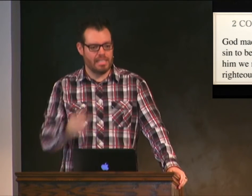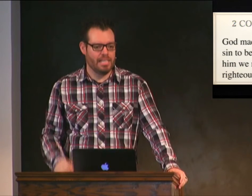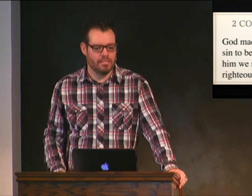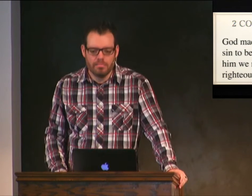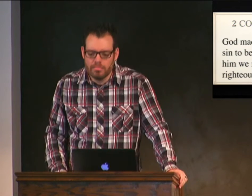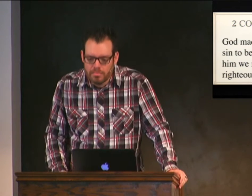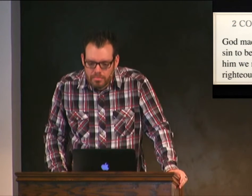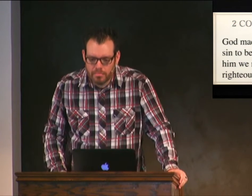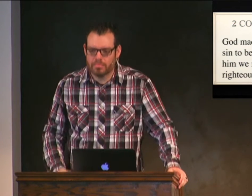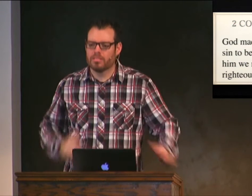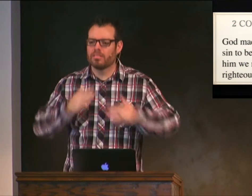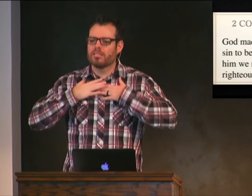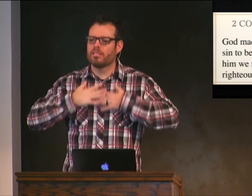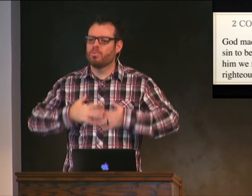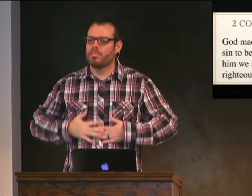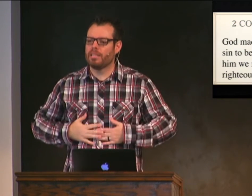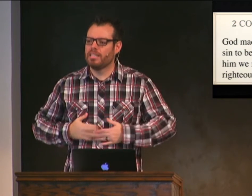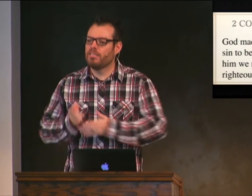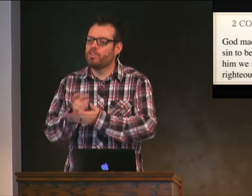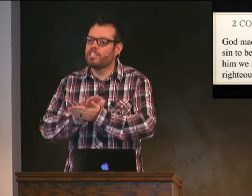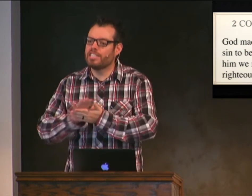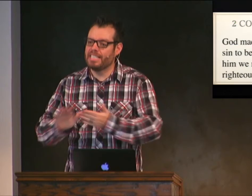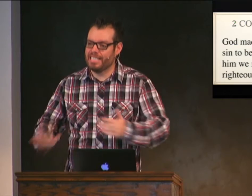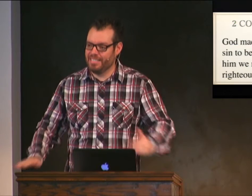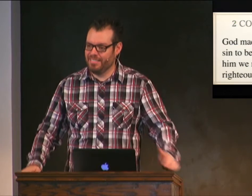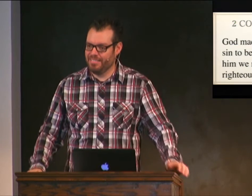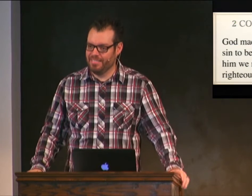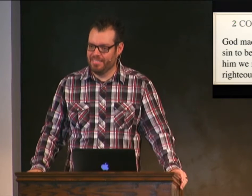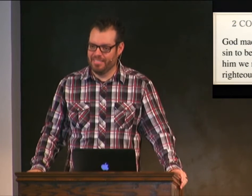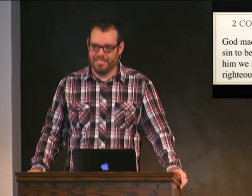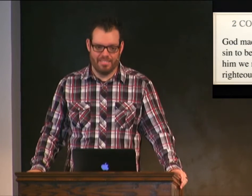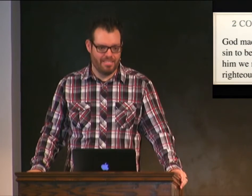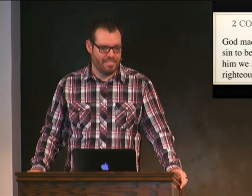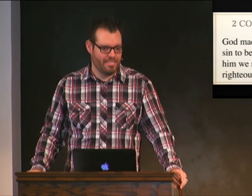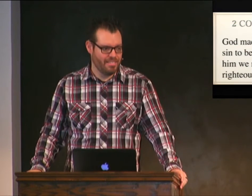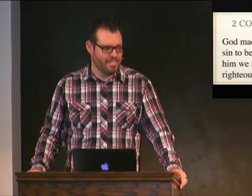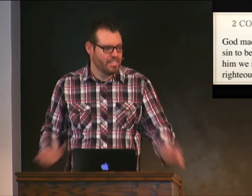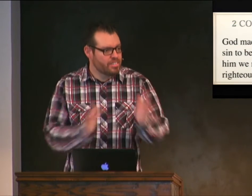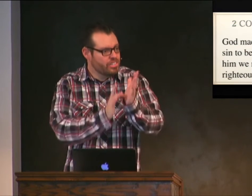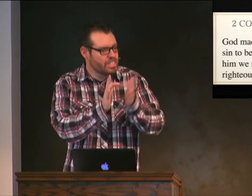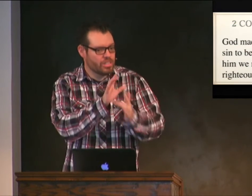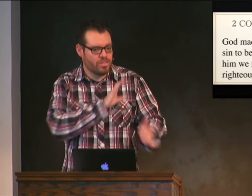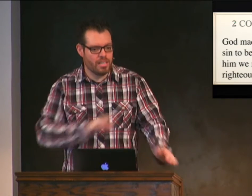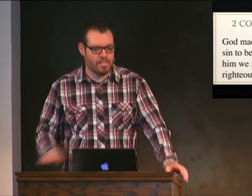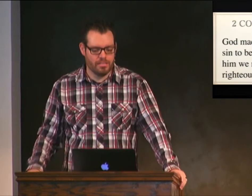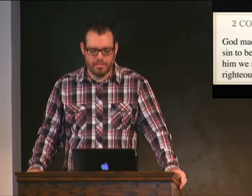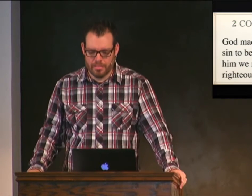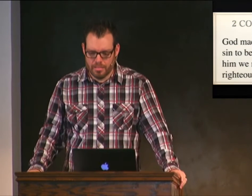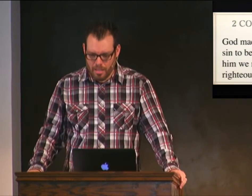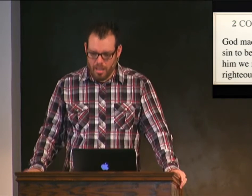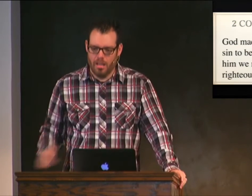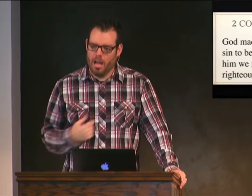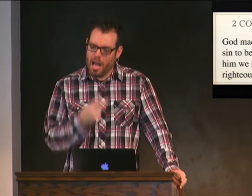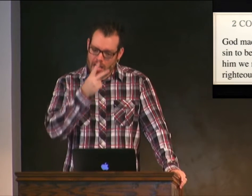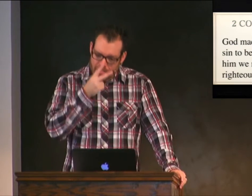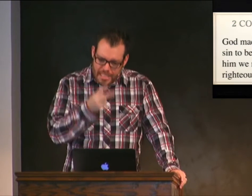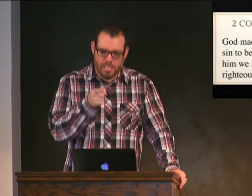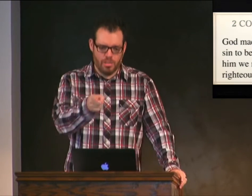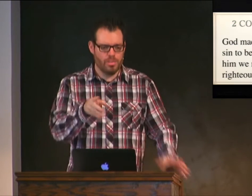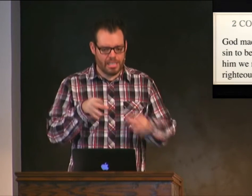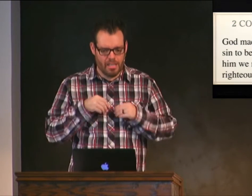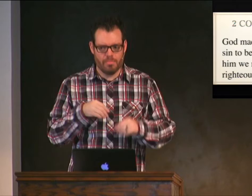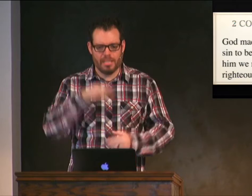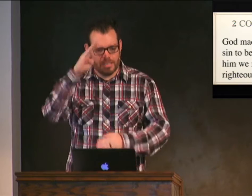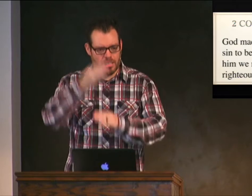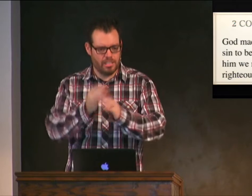he's going to see the breastplate of righteousness because of Jesus Christ. I've